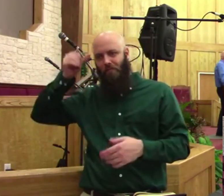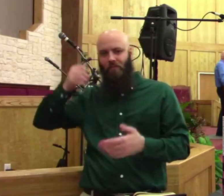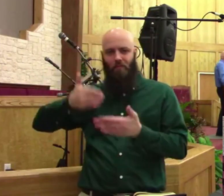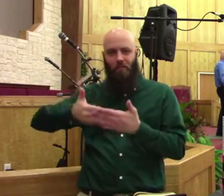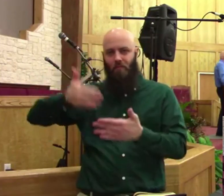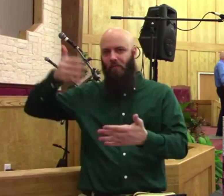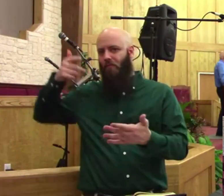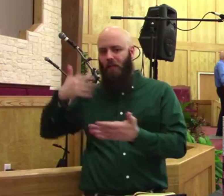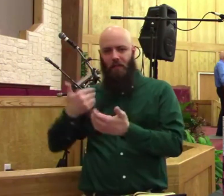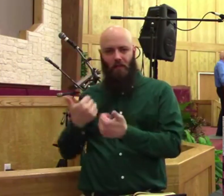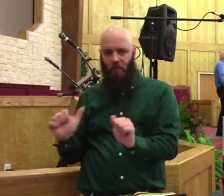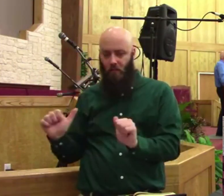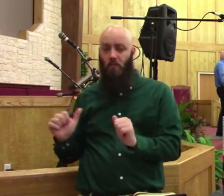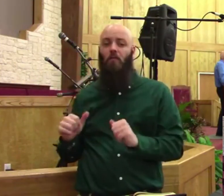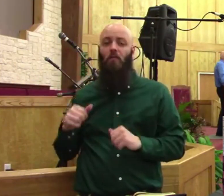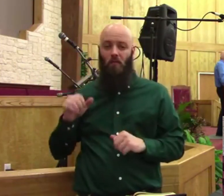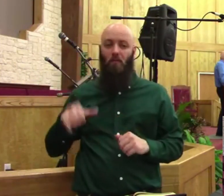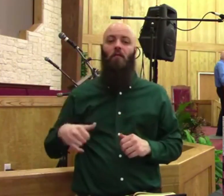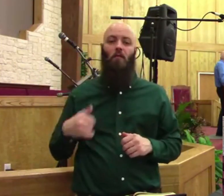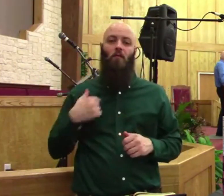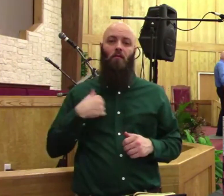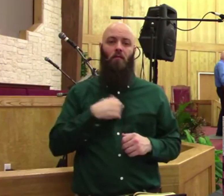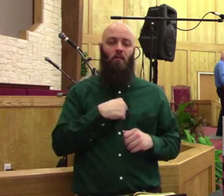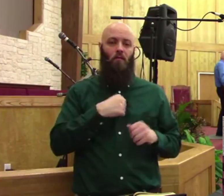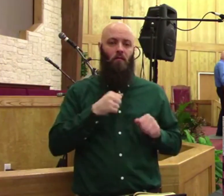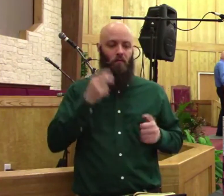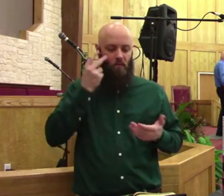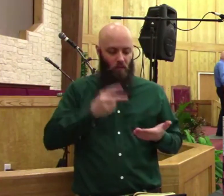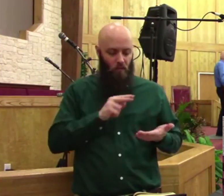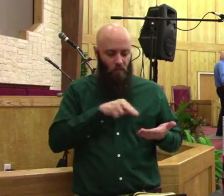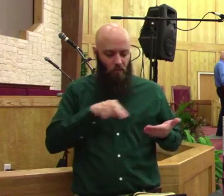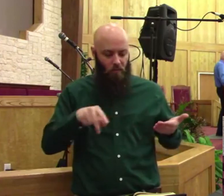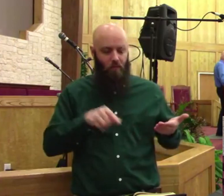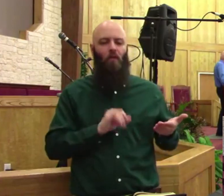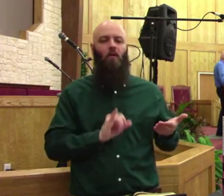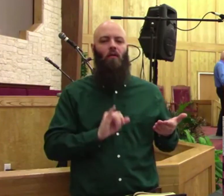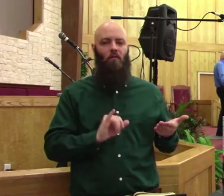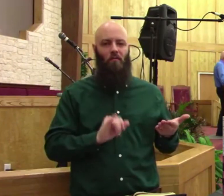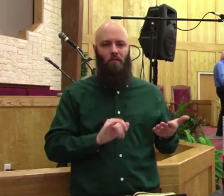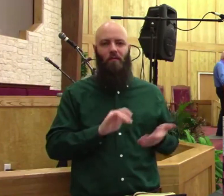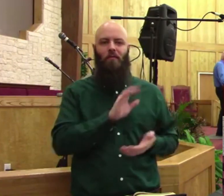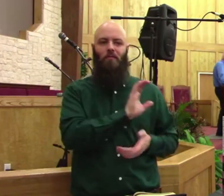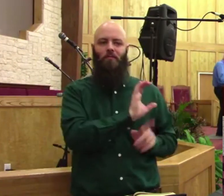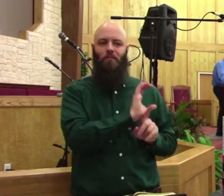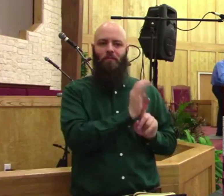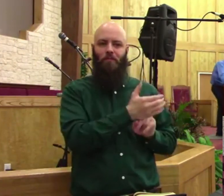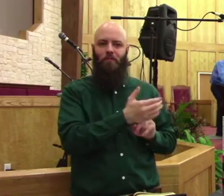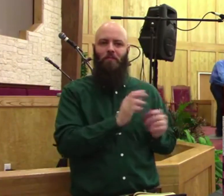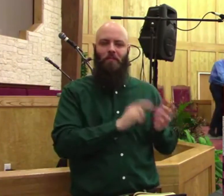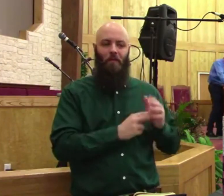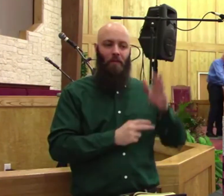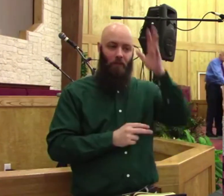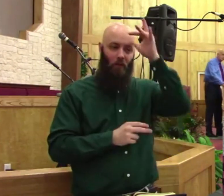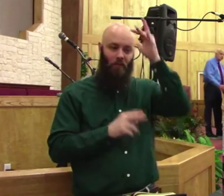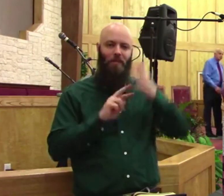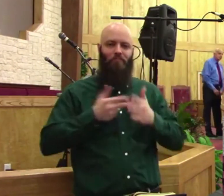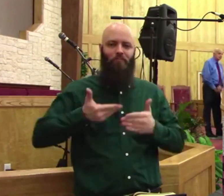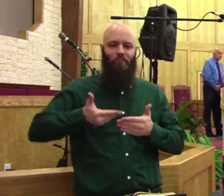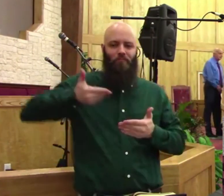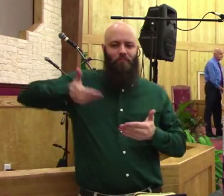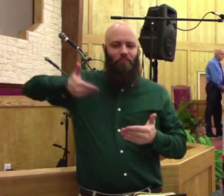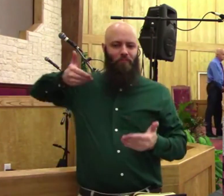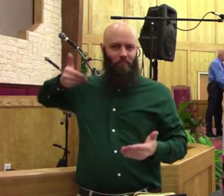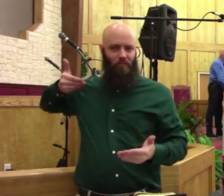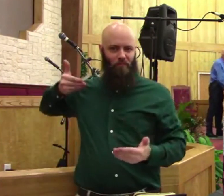we just read that through the Scripture, and it's simple to see that. In one place in particular, John chapter